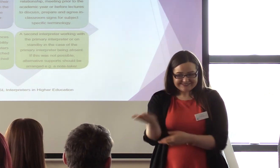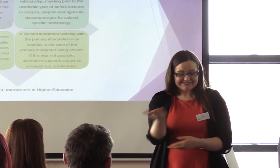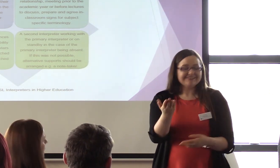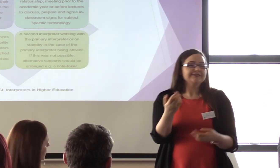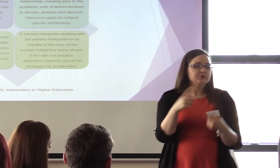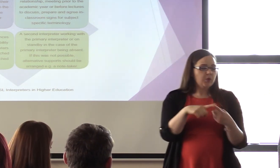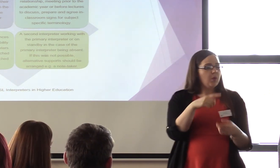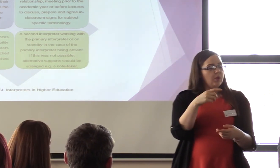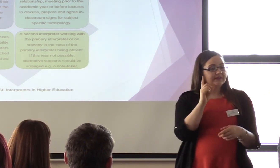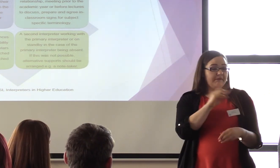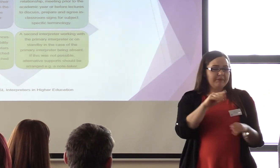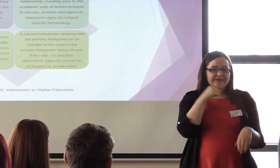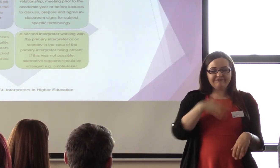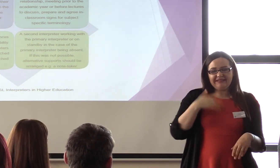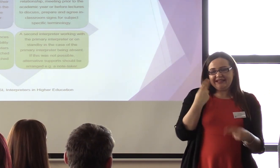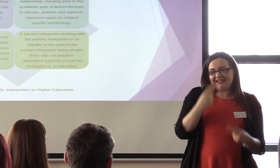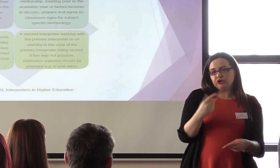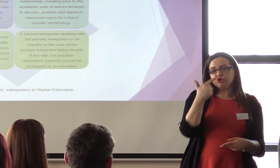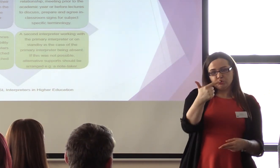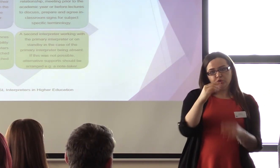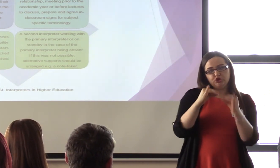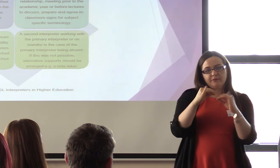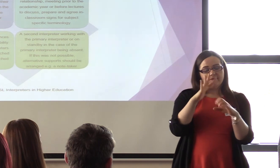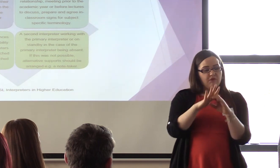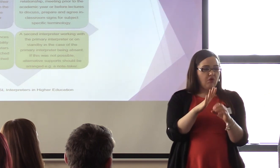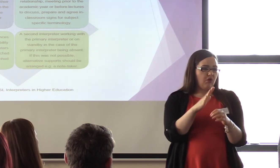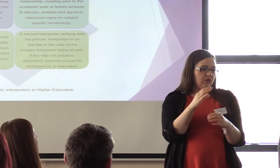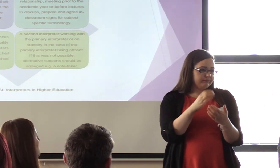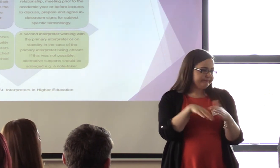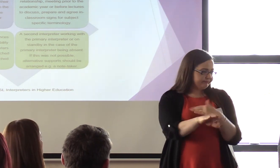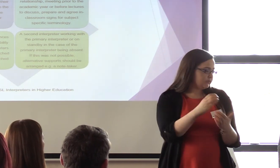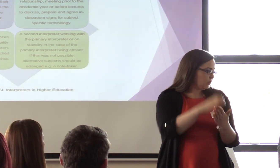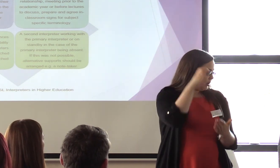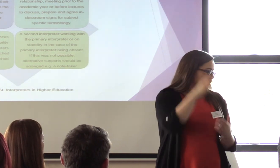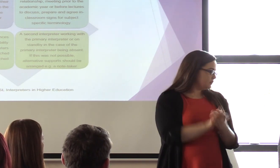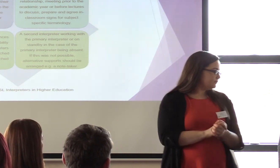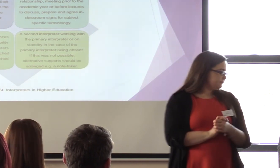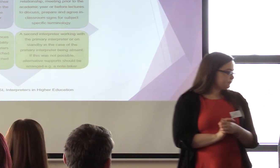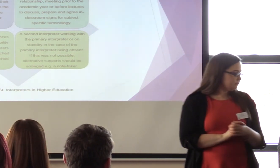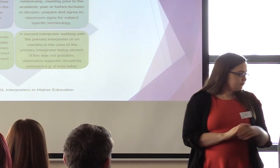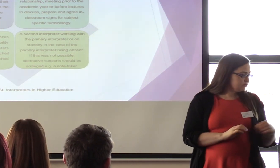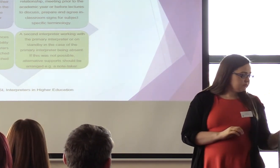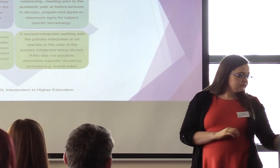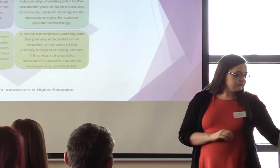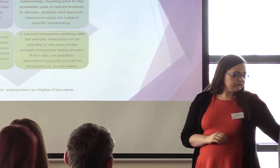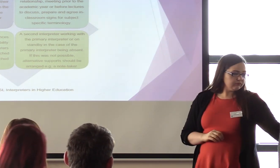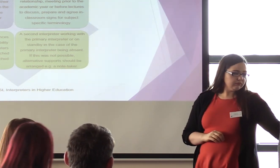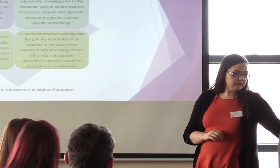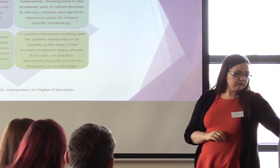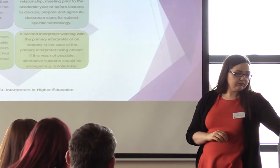day, each interpreter would need to switch back and forth. So they felt that they would need 2 interpreters for certain, I suppose, days if there was full